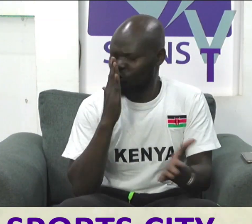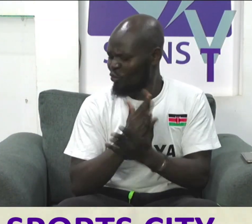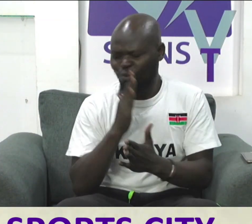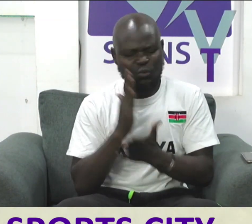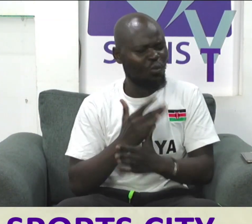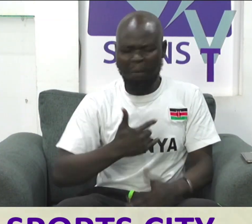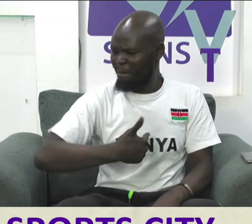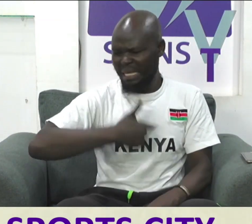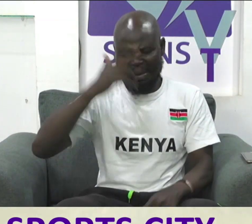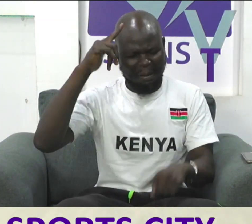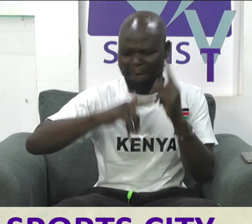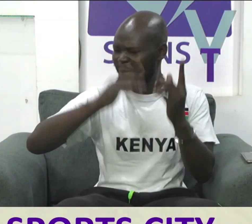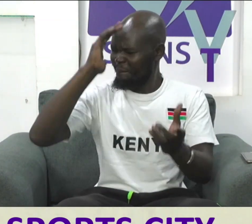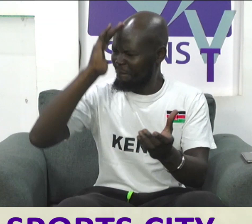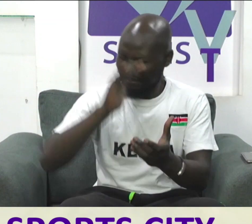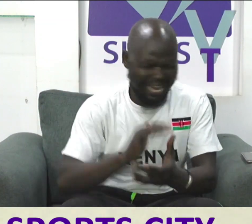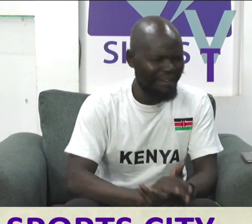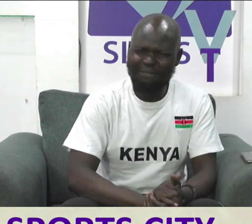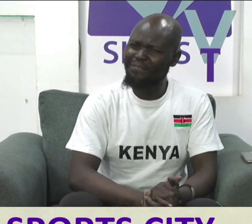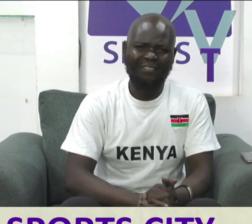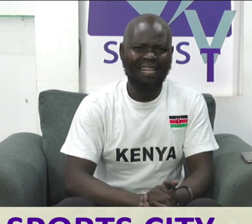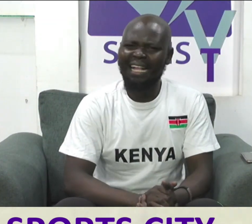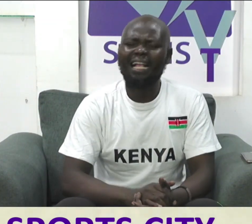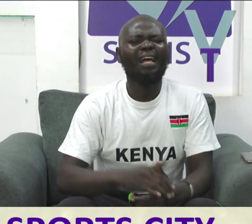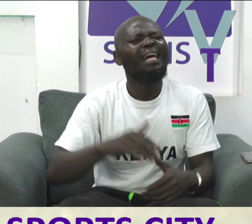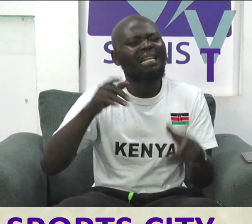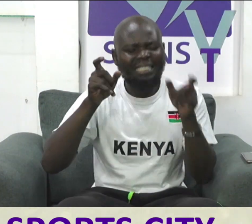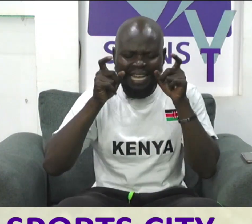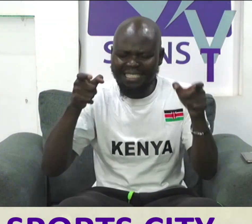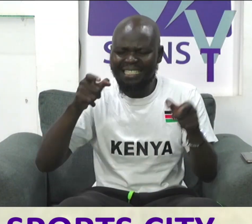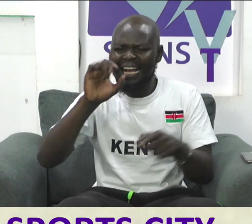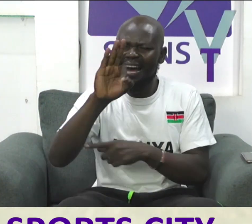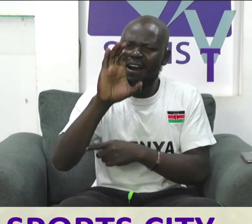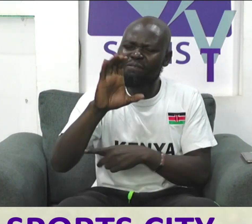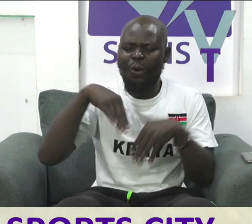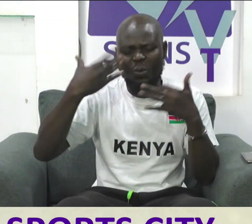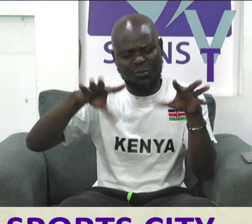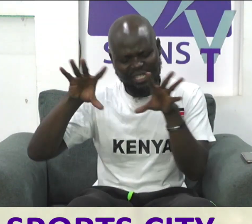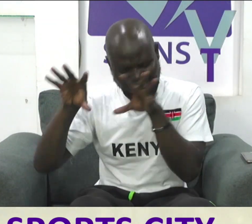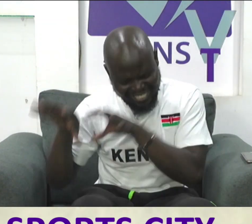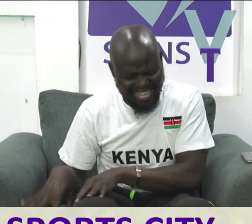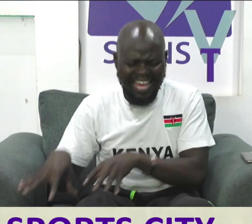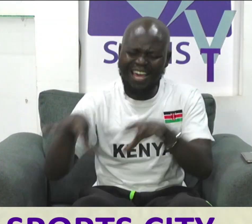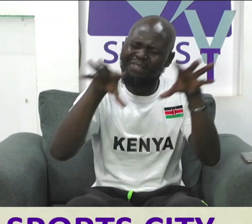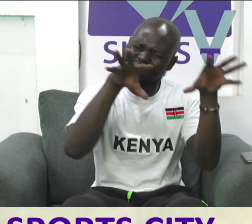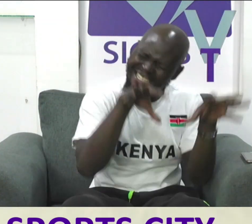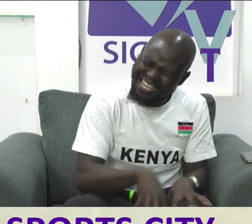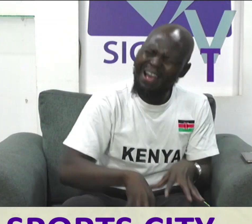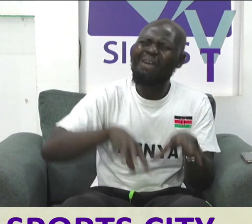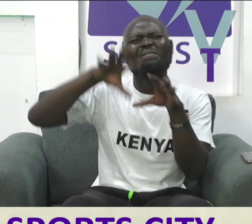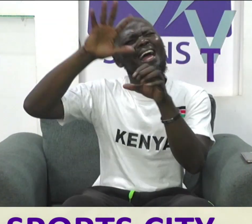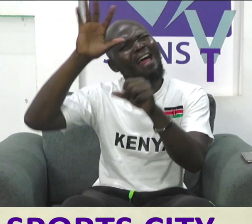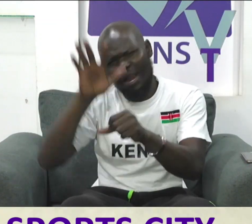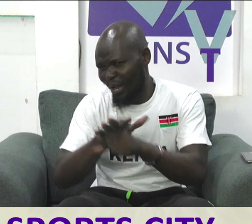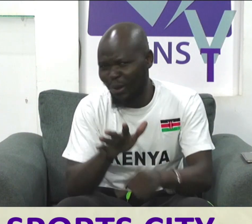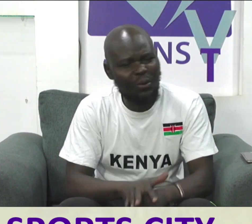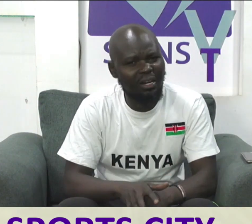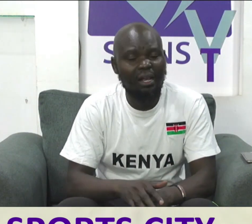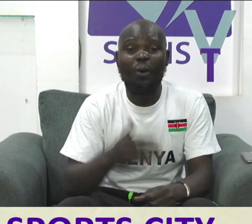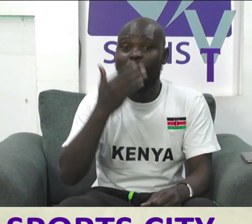let's hope for the best. So that aside, Let's focus on Tusker FC.